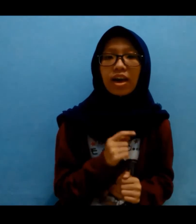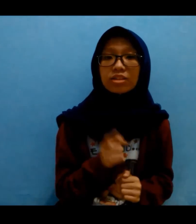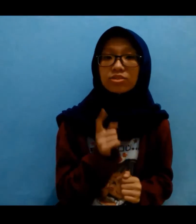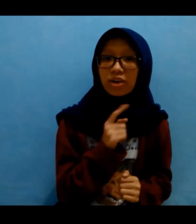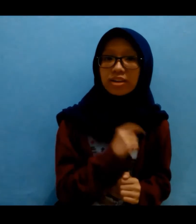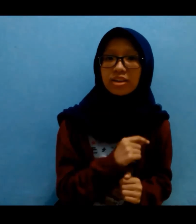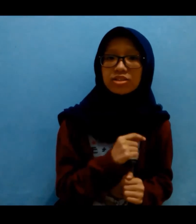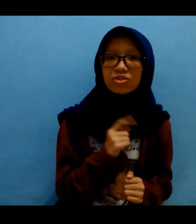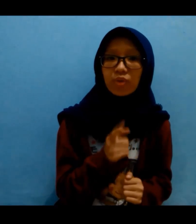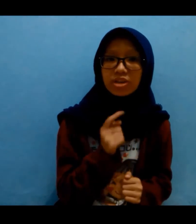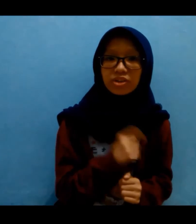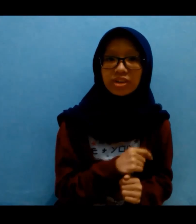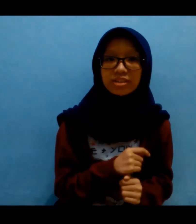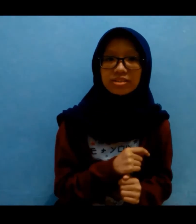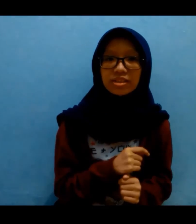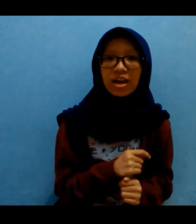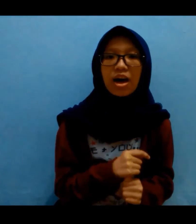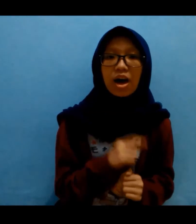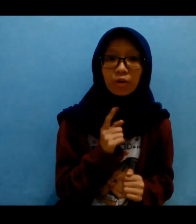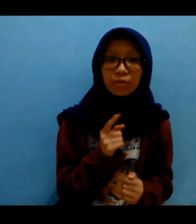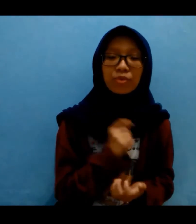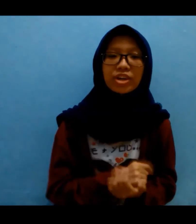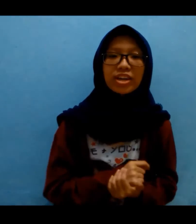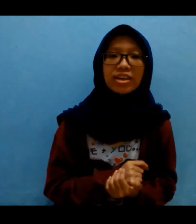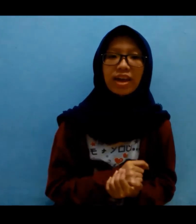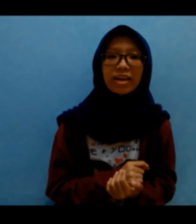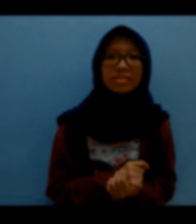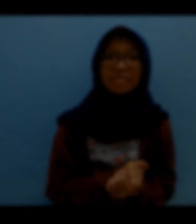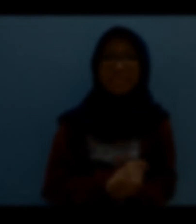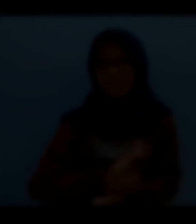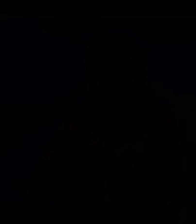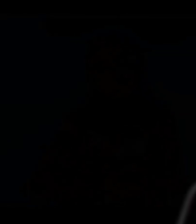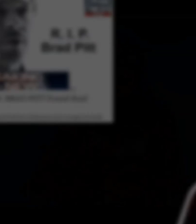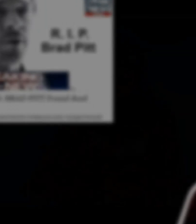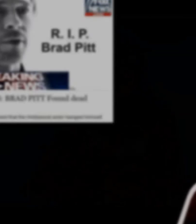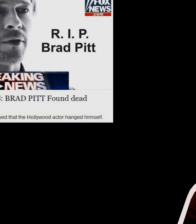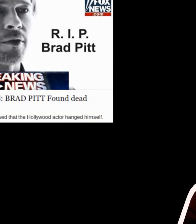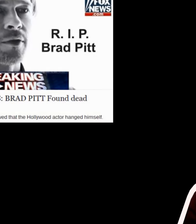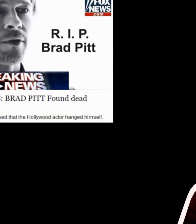and trying to enjoy it. Good morning and thank you.